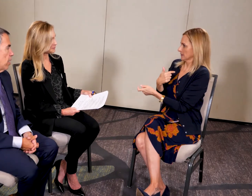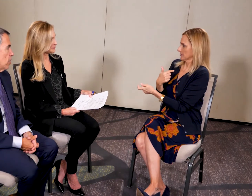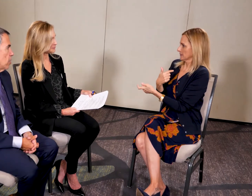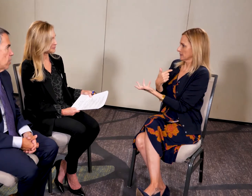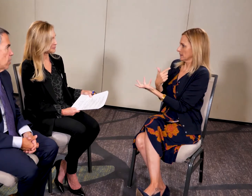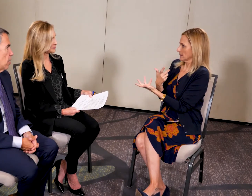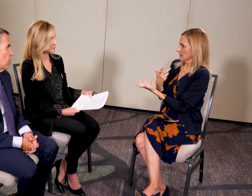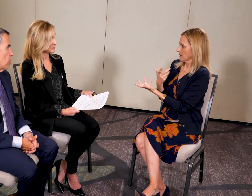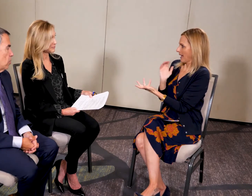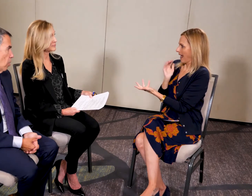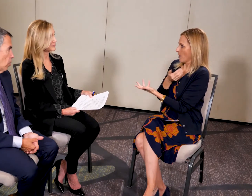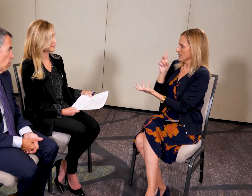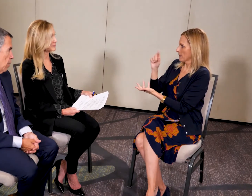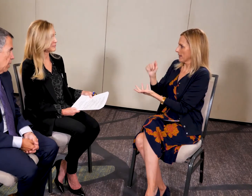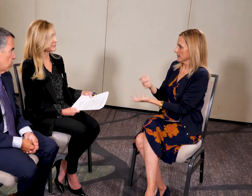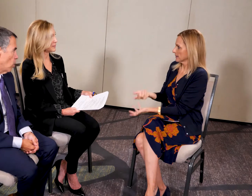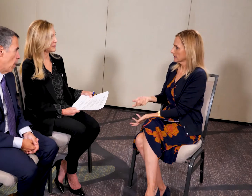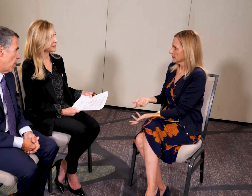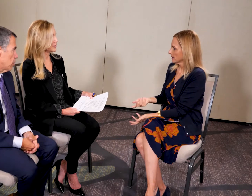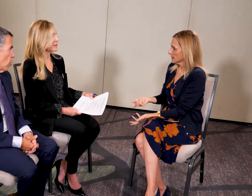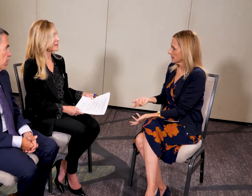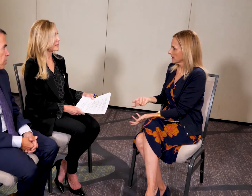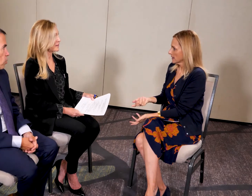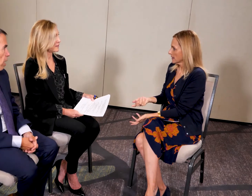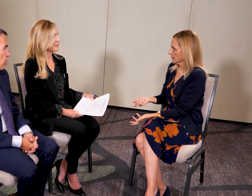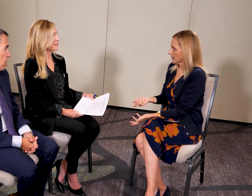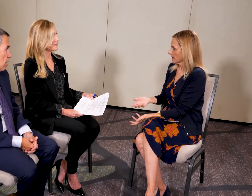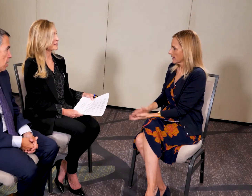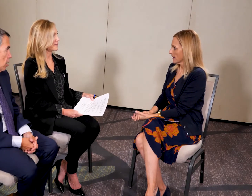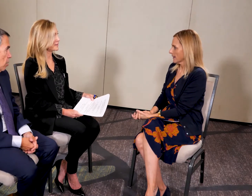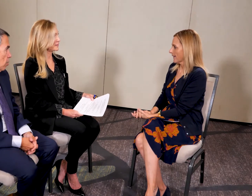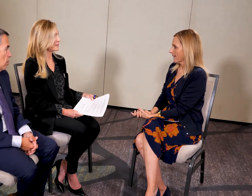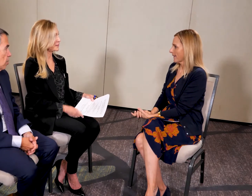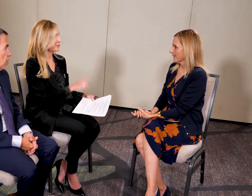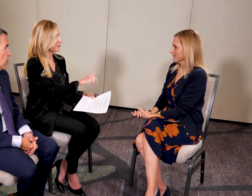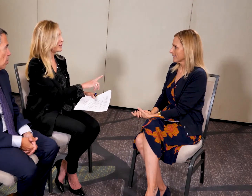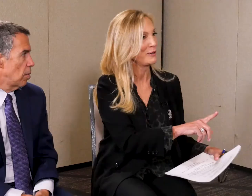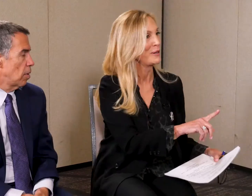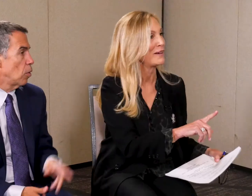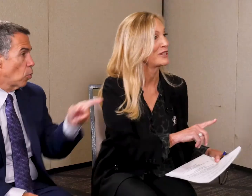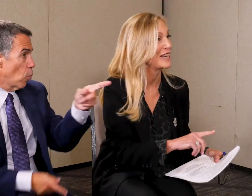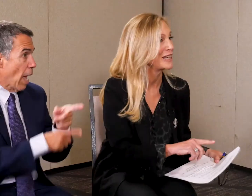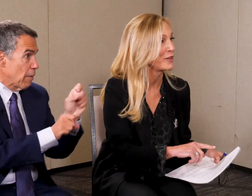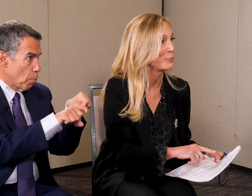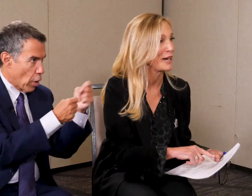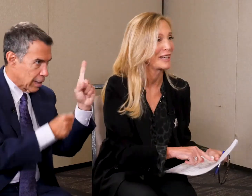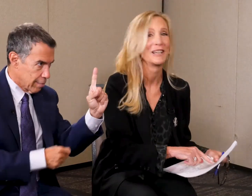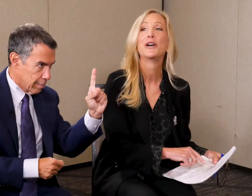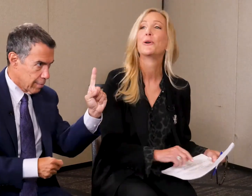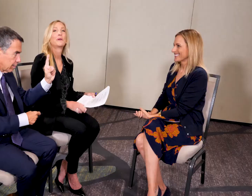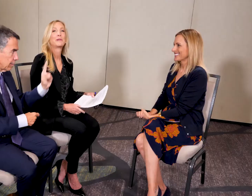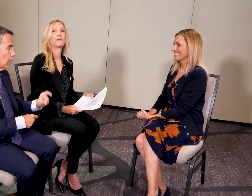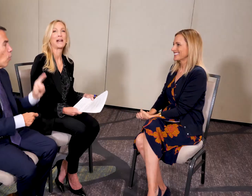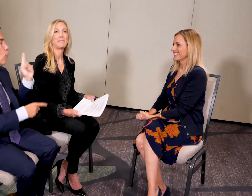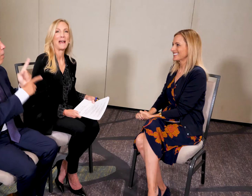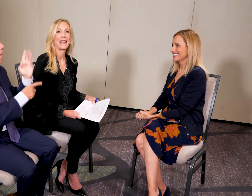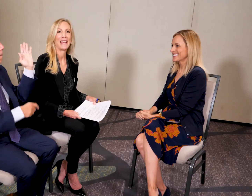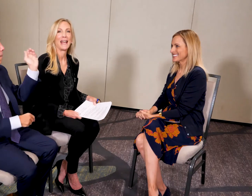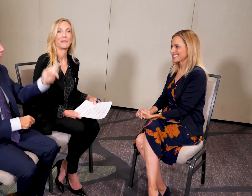us? This is what my parents told me, and this is what I should need to do. You're right. We have to take another break. We'll be right back